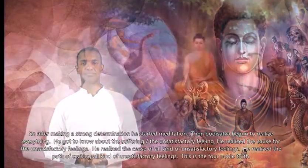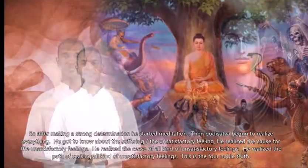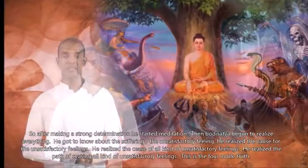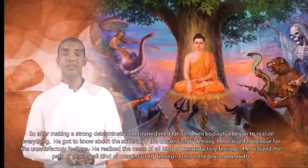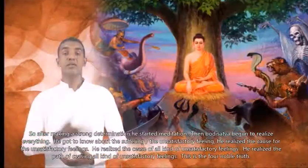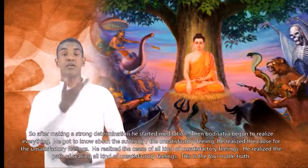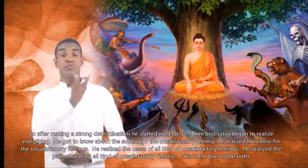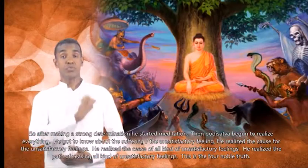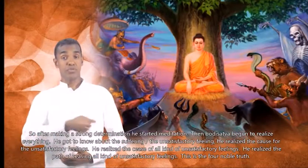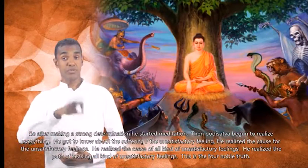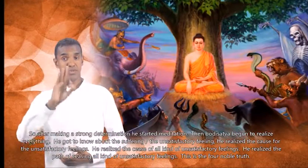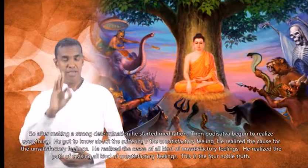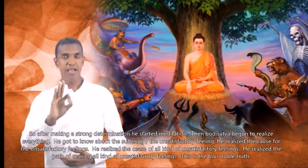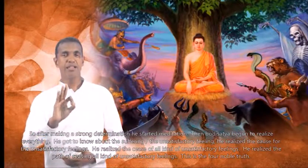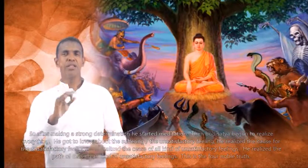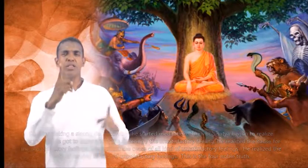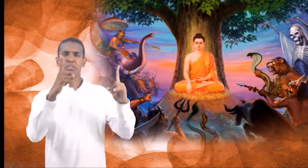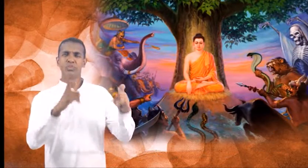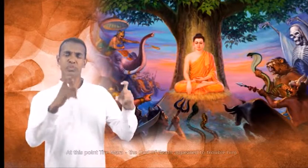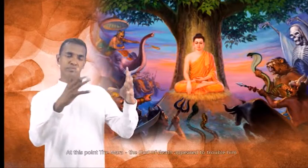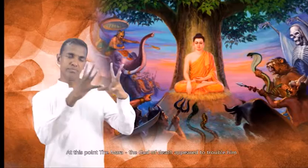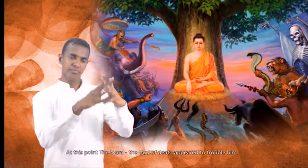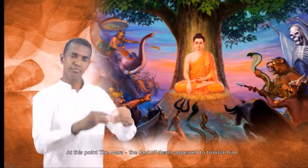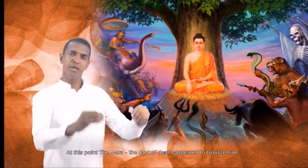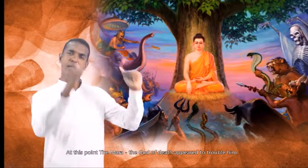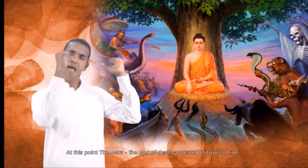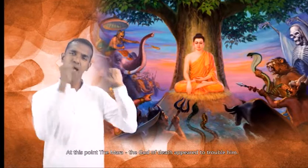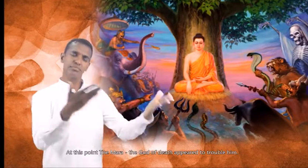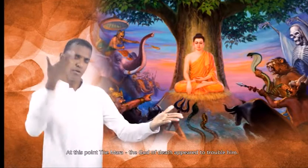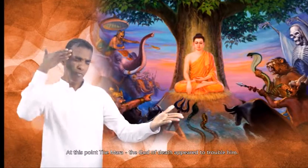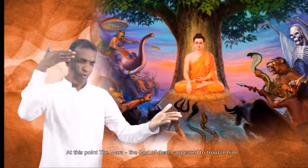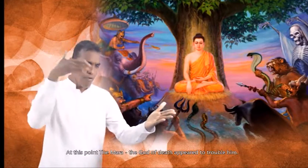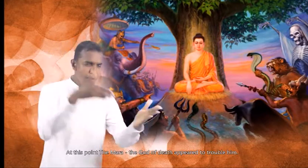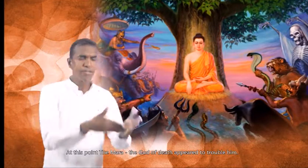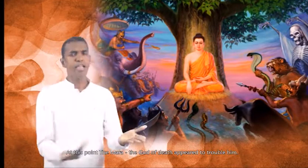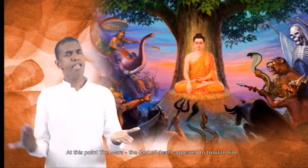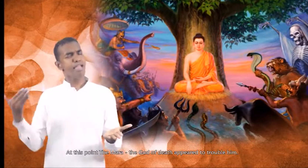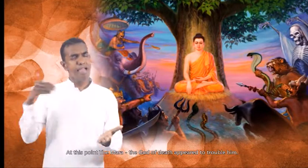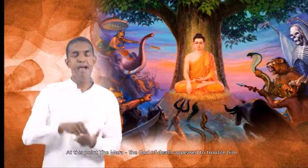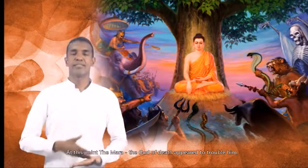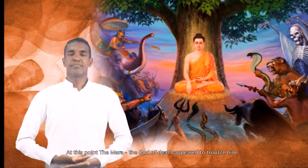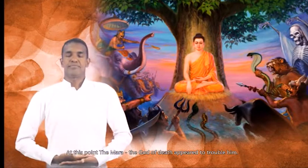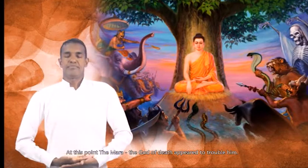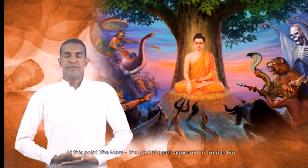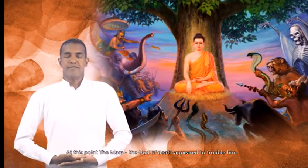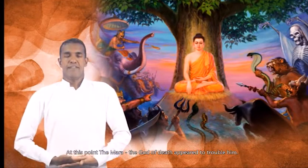These are the Four Noble Truths. At this point, the Mara, the god of death, appeared to trouble him.